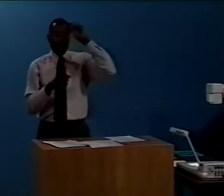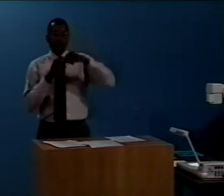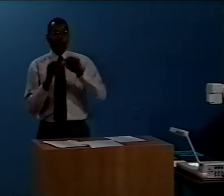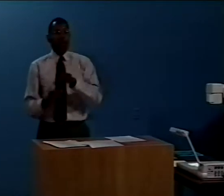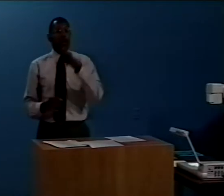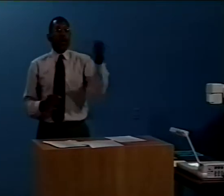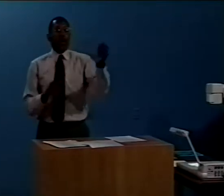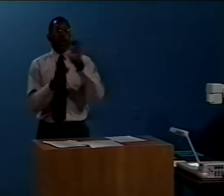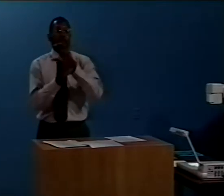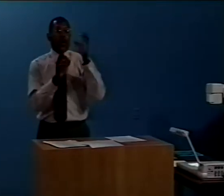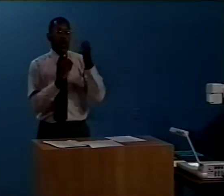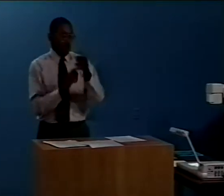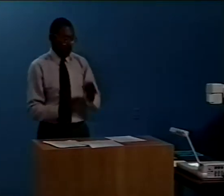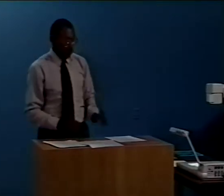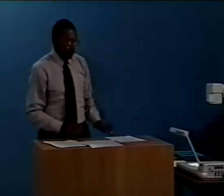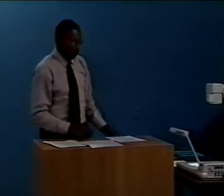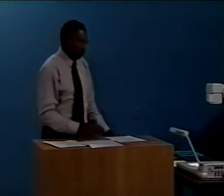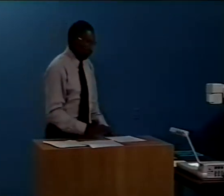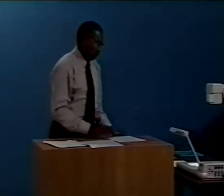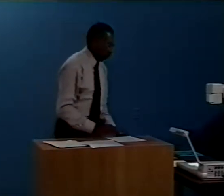The fourth step is learning about other cultures.